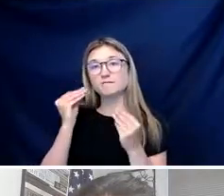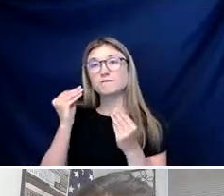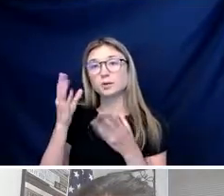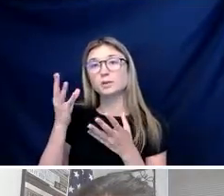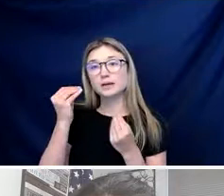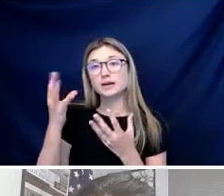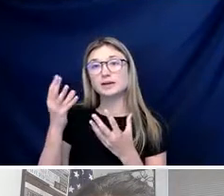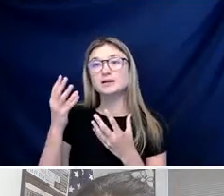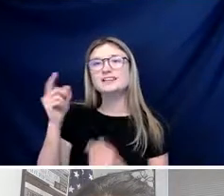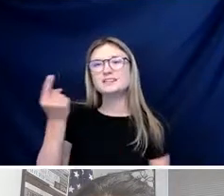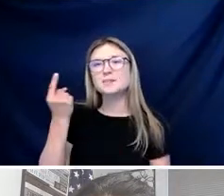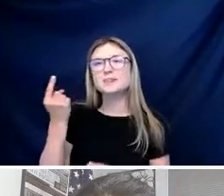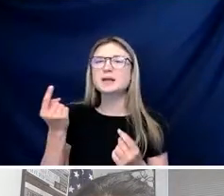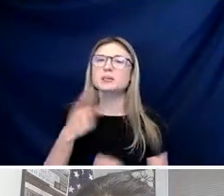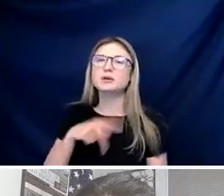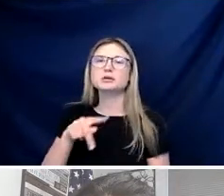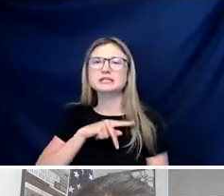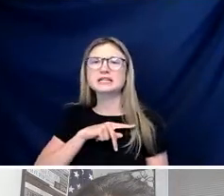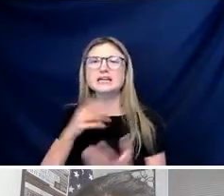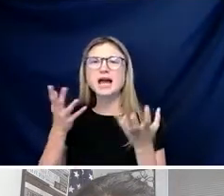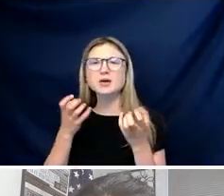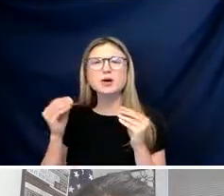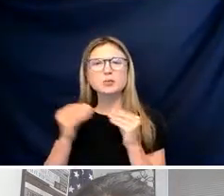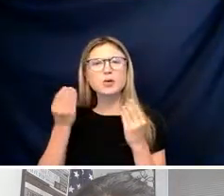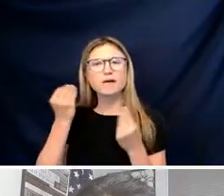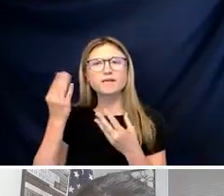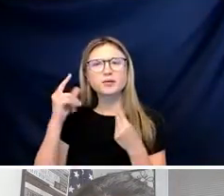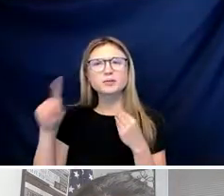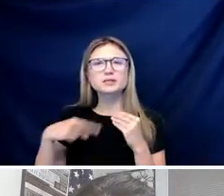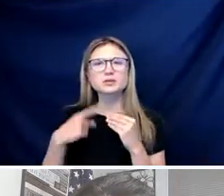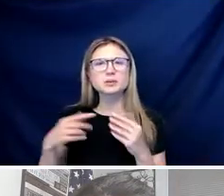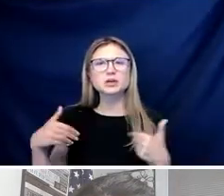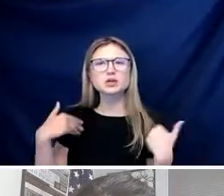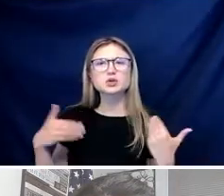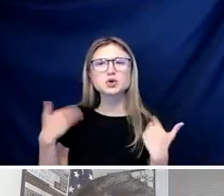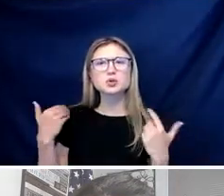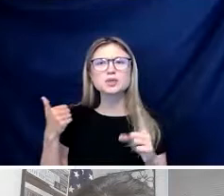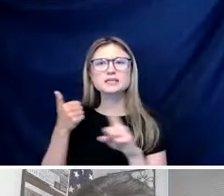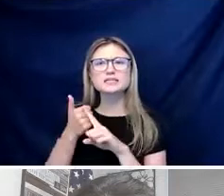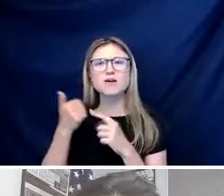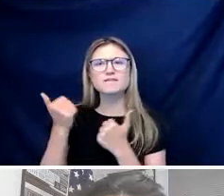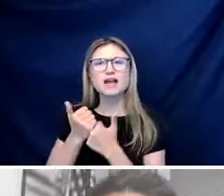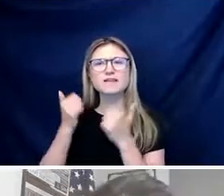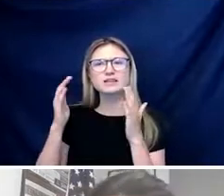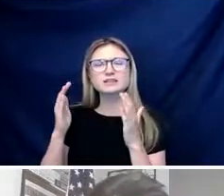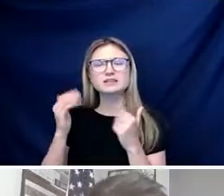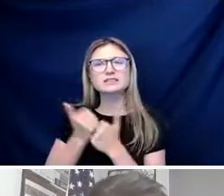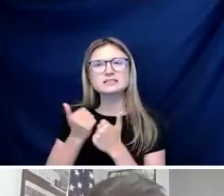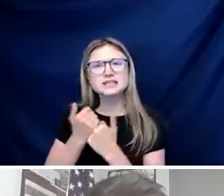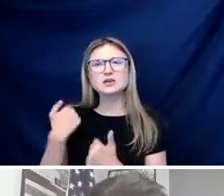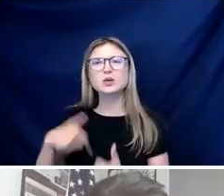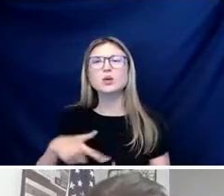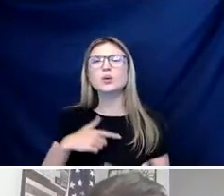like more information on would be youth self-advocacy. We have so many kids that